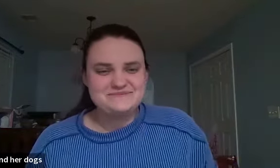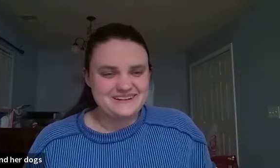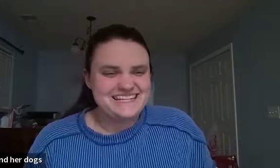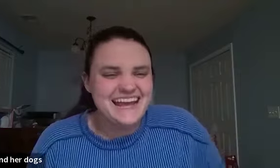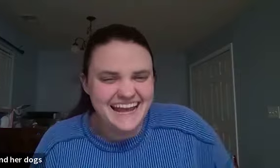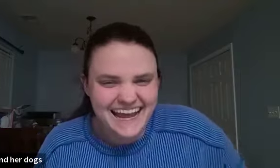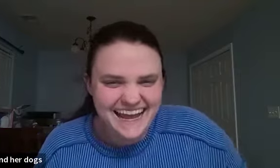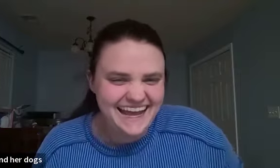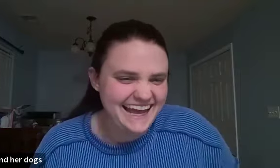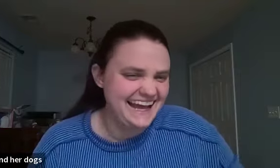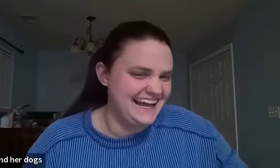Crazy person.